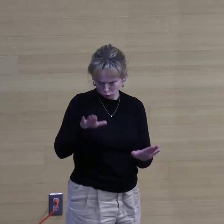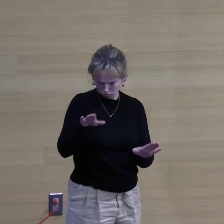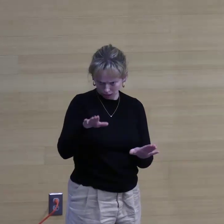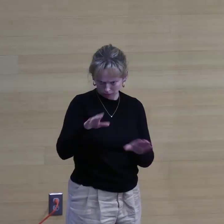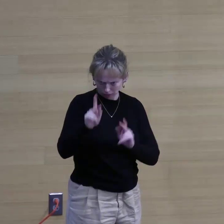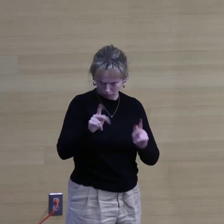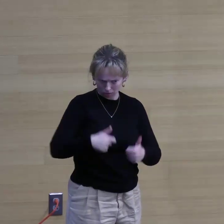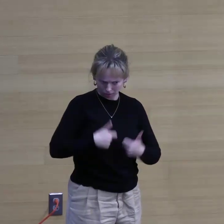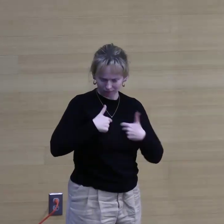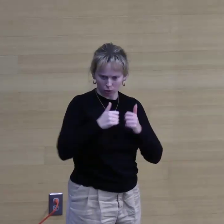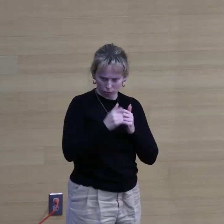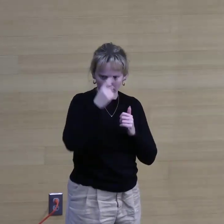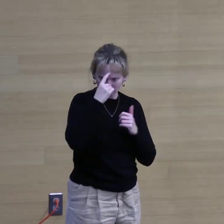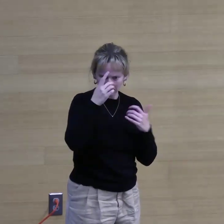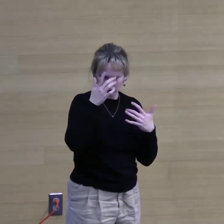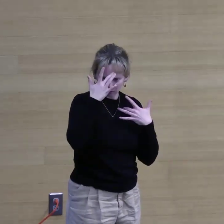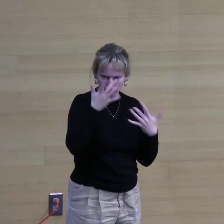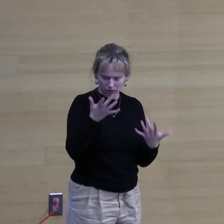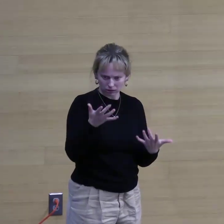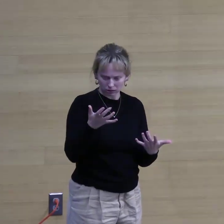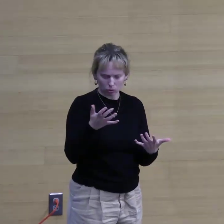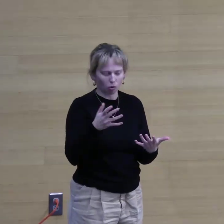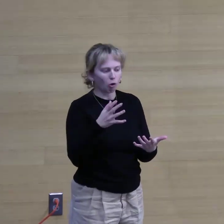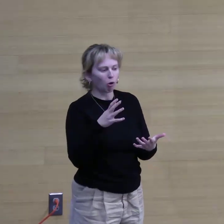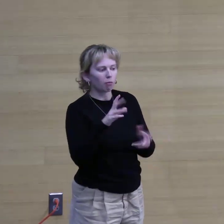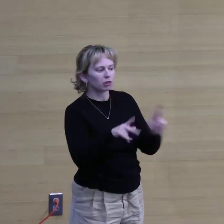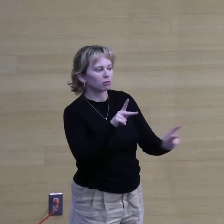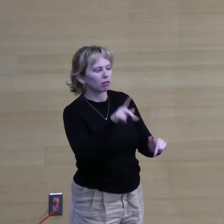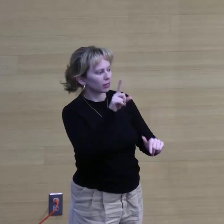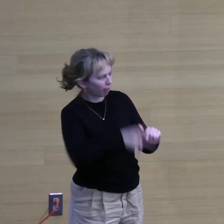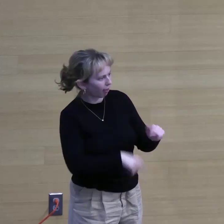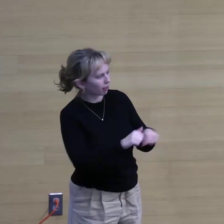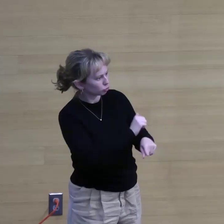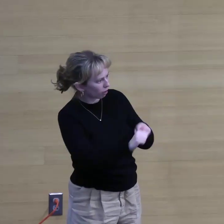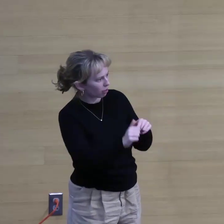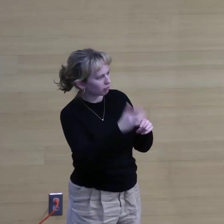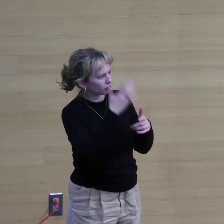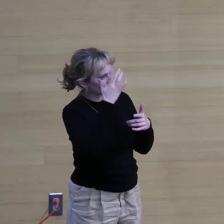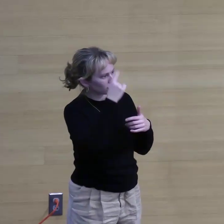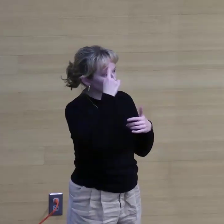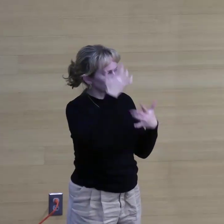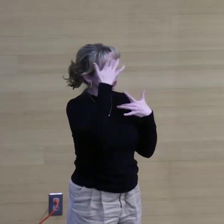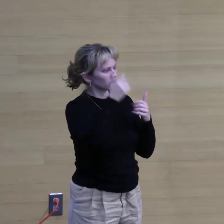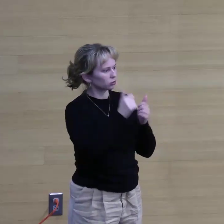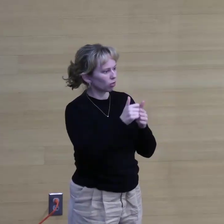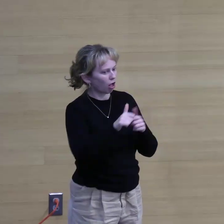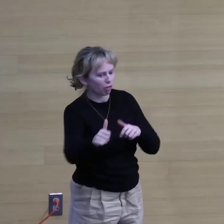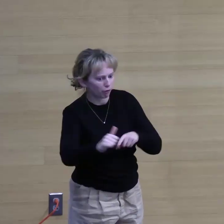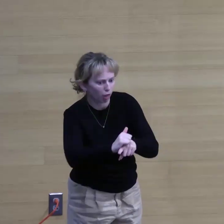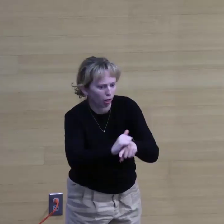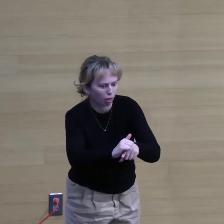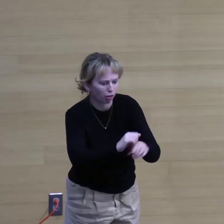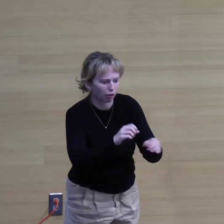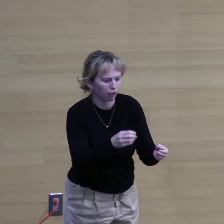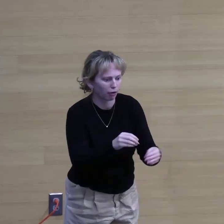people living with mental illness? Well, people with mental illness can't train other people with mental illness. And it was like, okay,